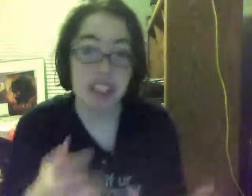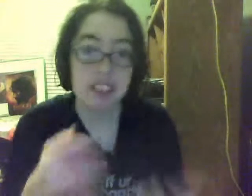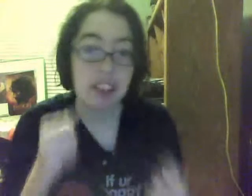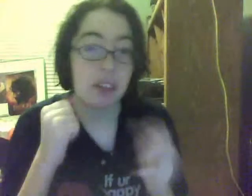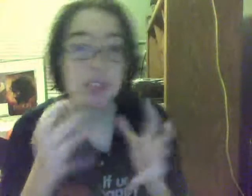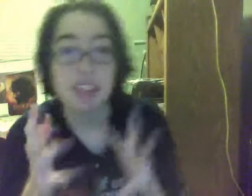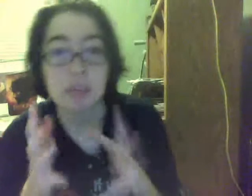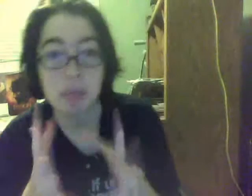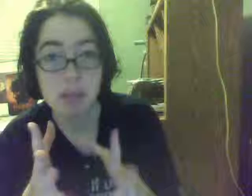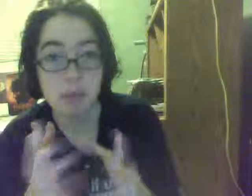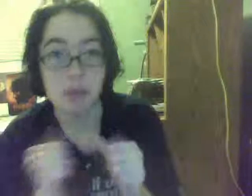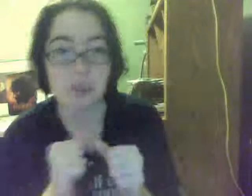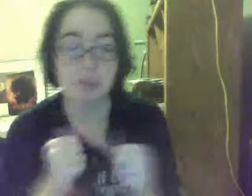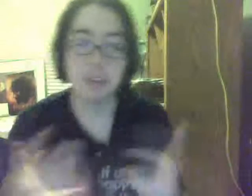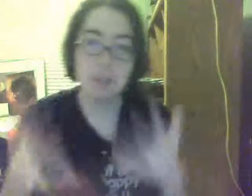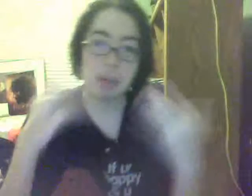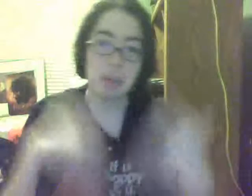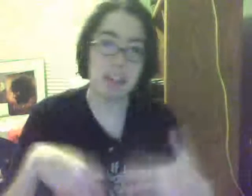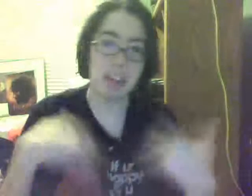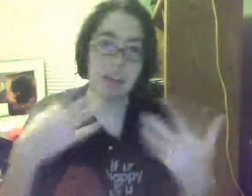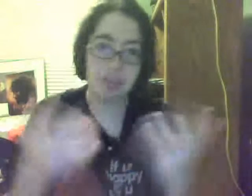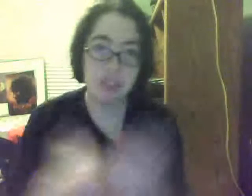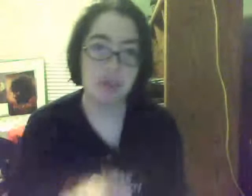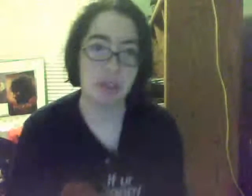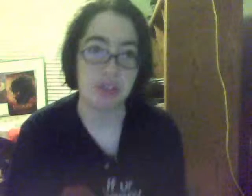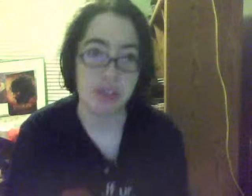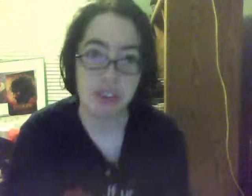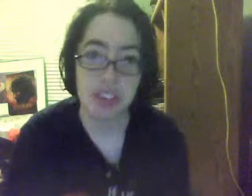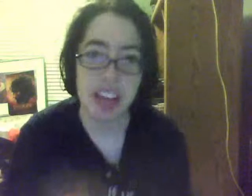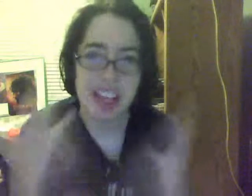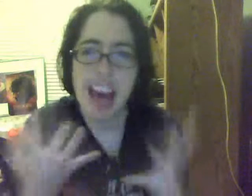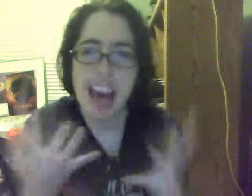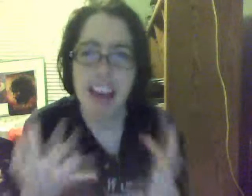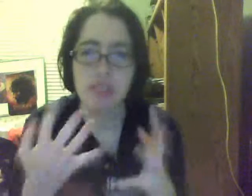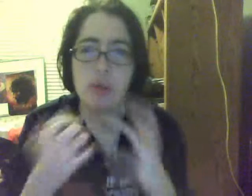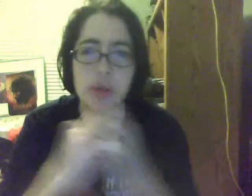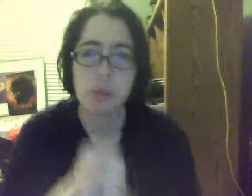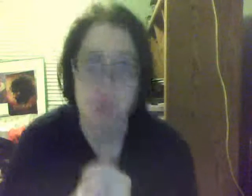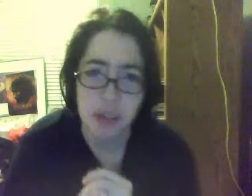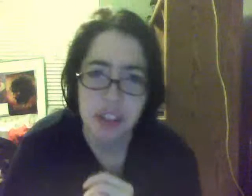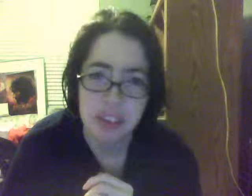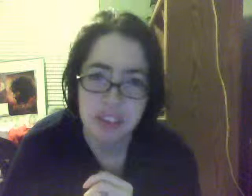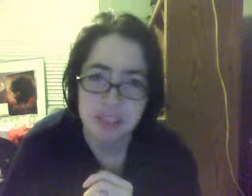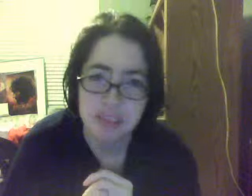replications of these people to bury, to have a funeral for, to act normal with.